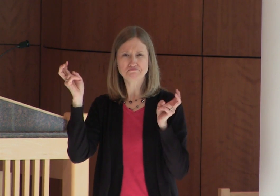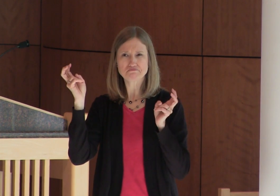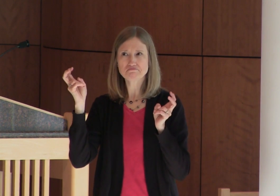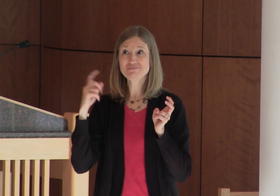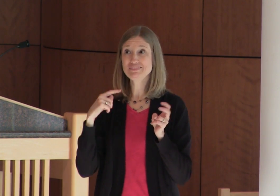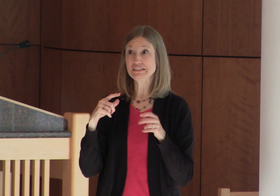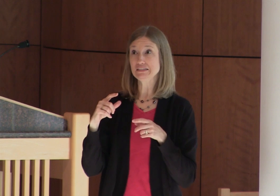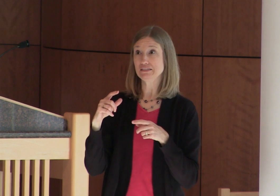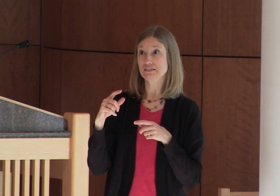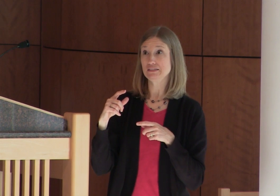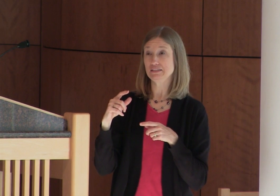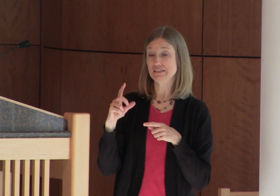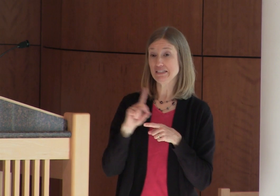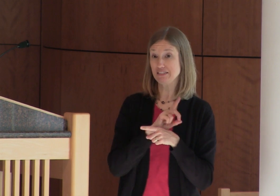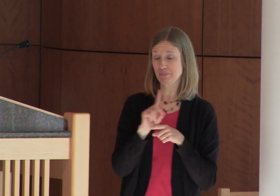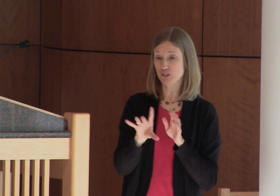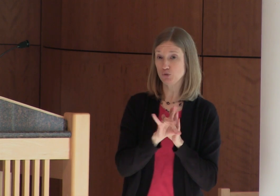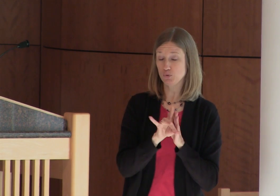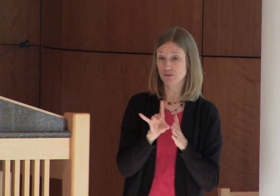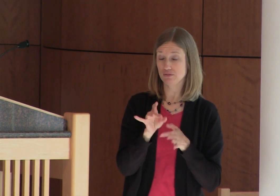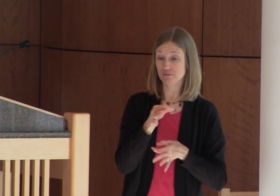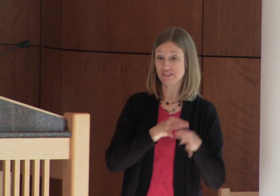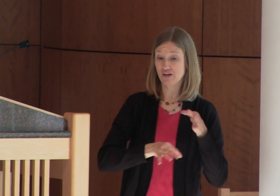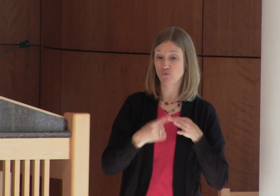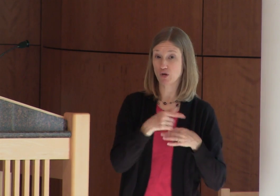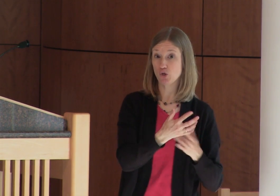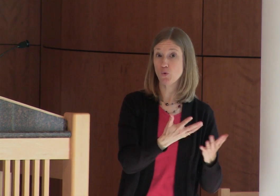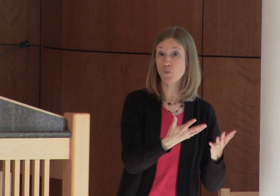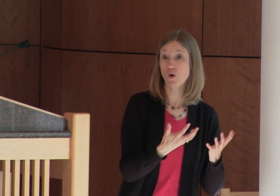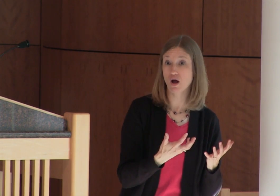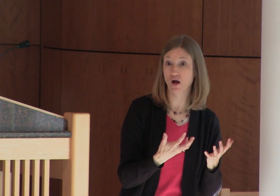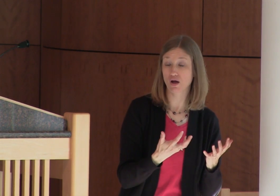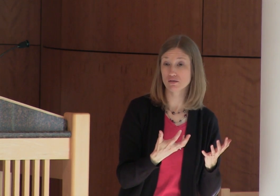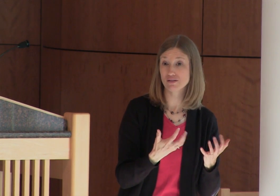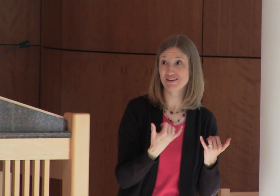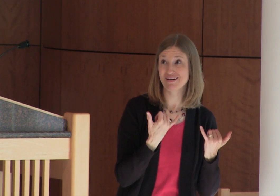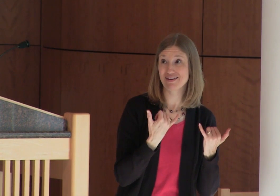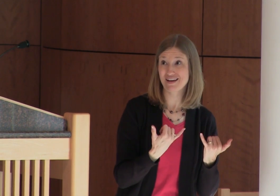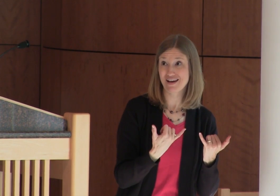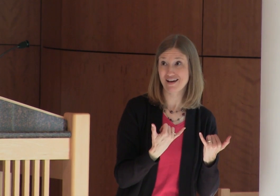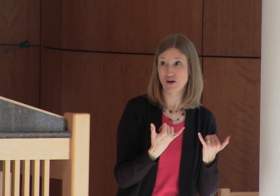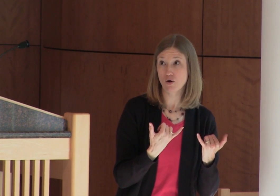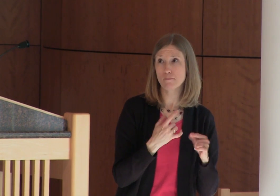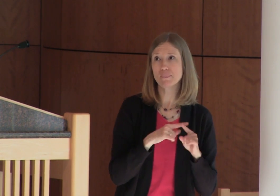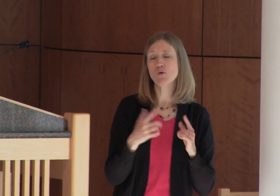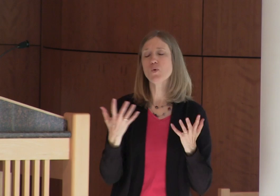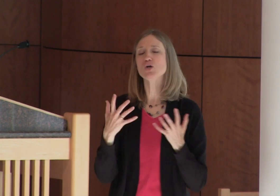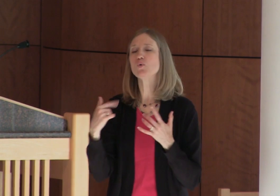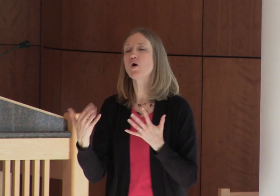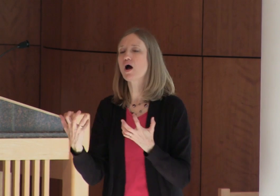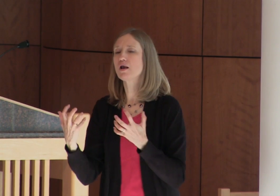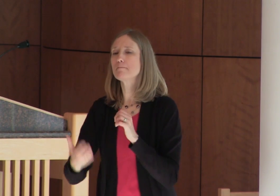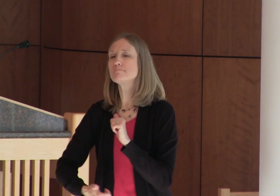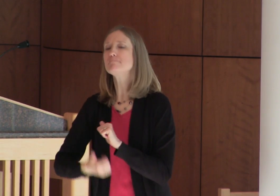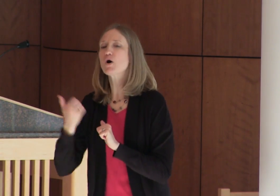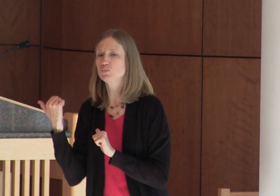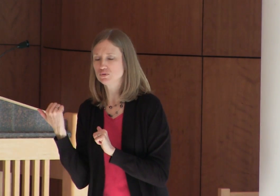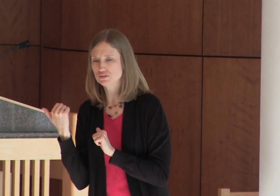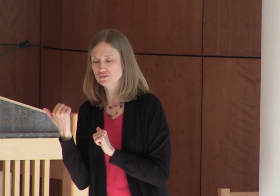choosing between what you want now and what you want most. Kind of like that. Discipline is choosing between